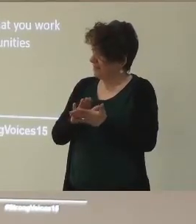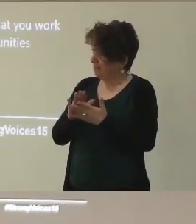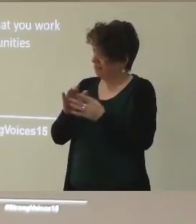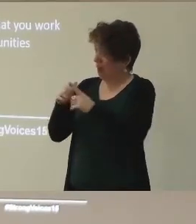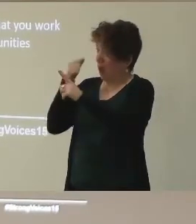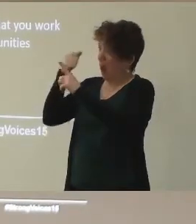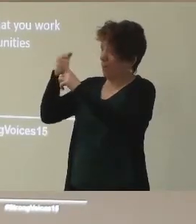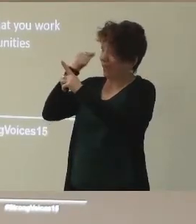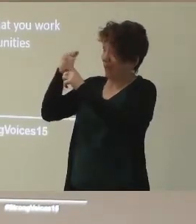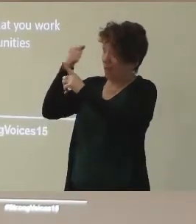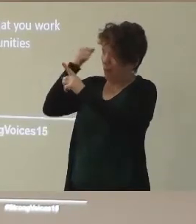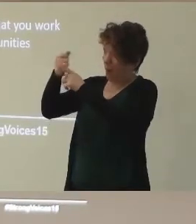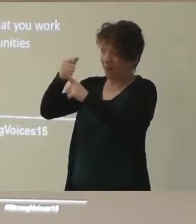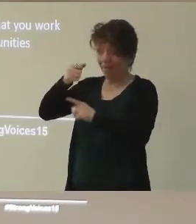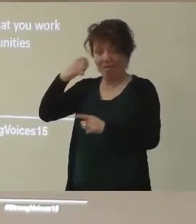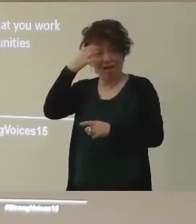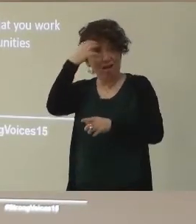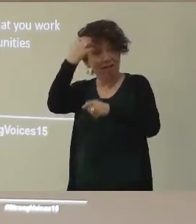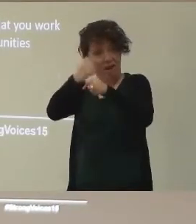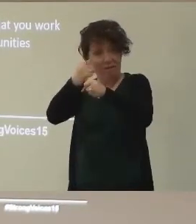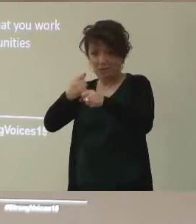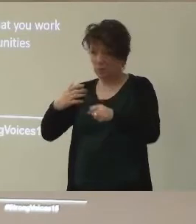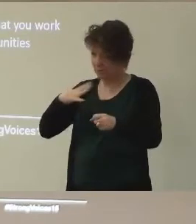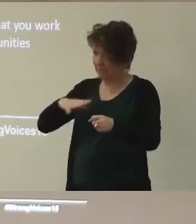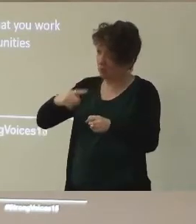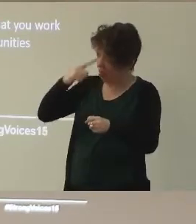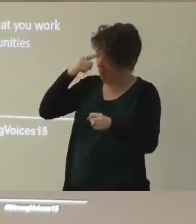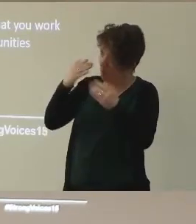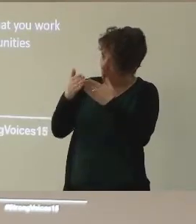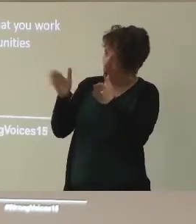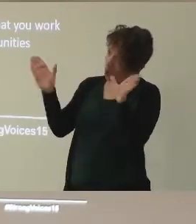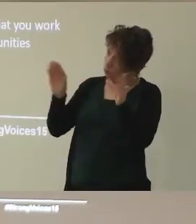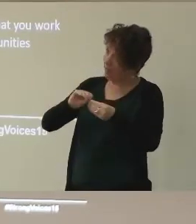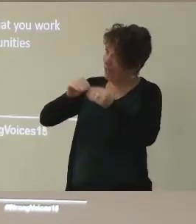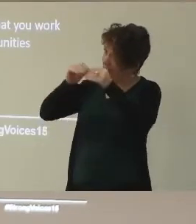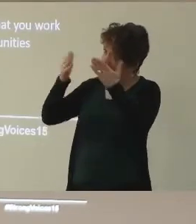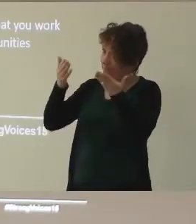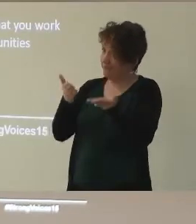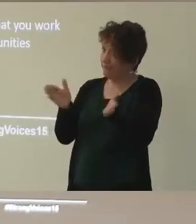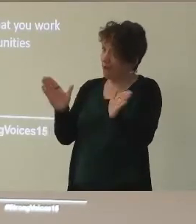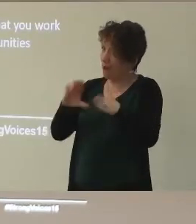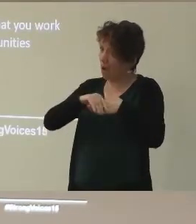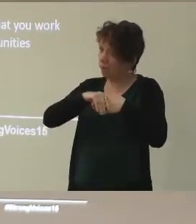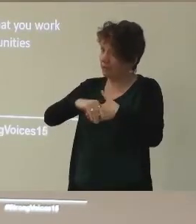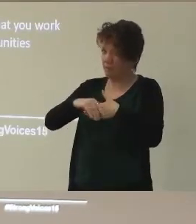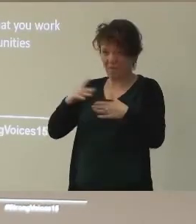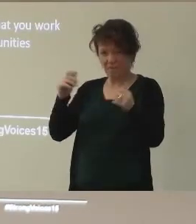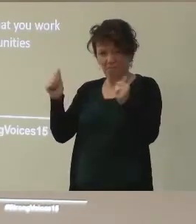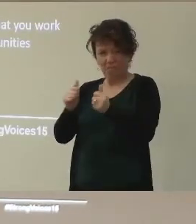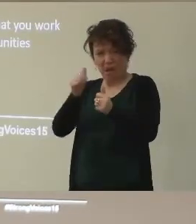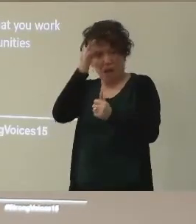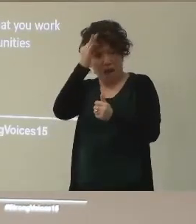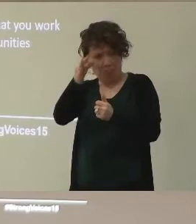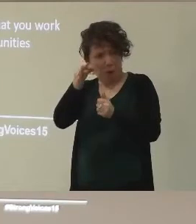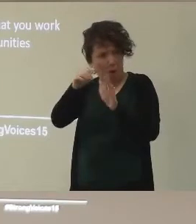lobbying the government to think more creatively about apprenticeship programs, because they're very narrow and they are